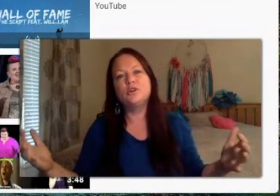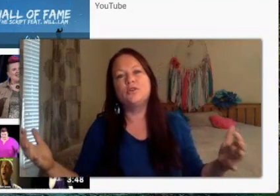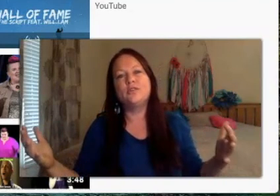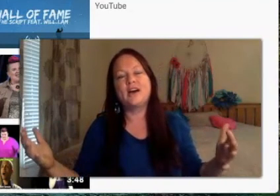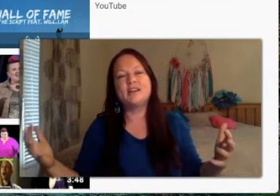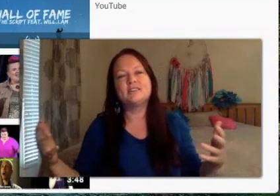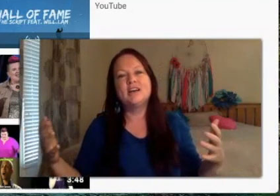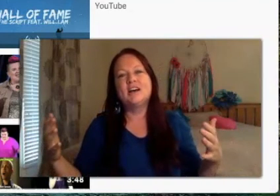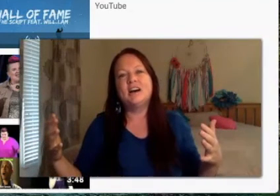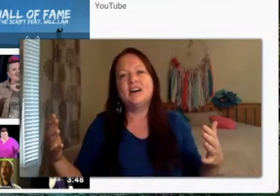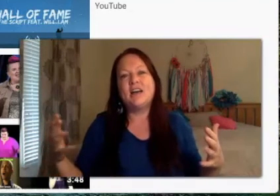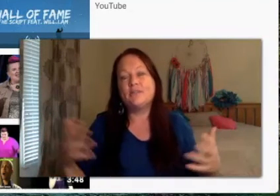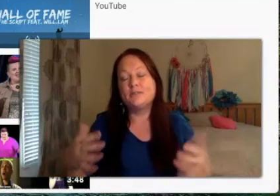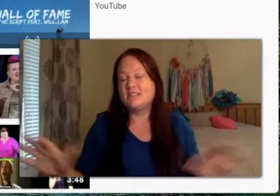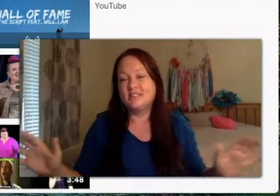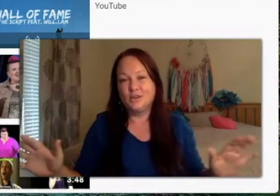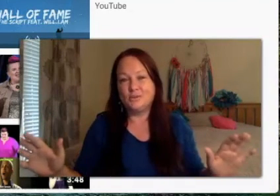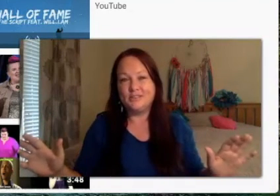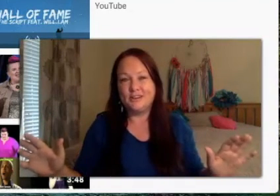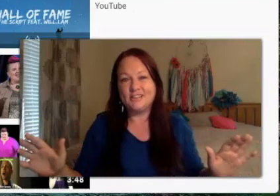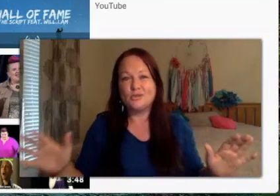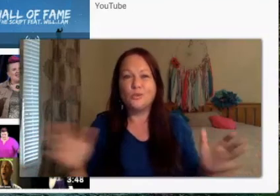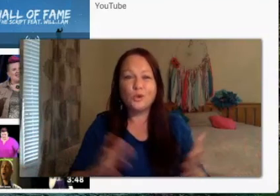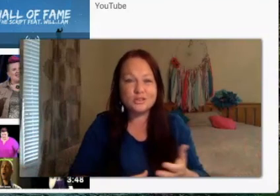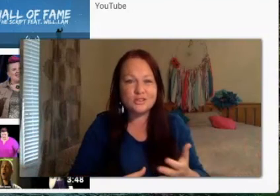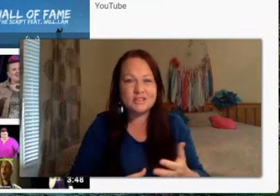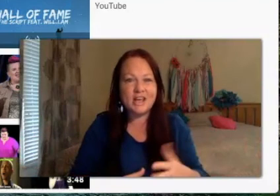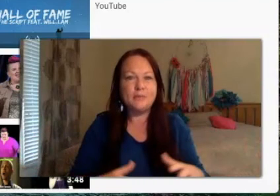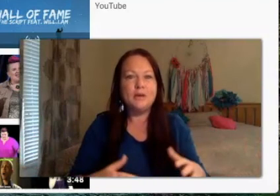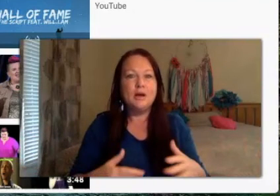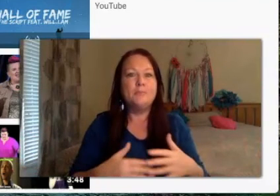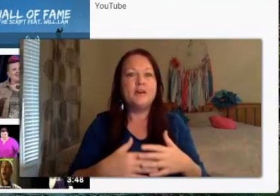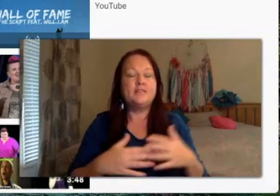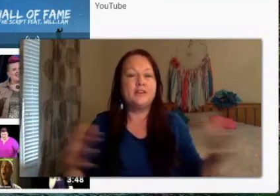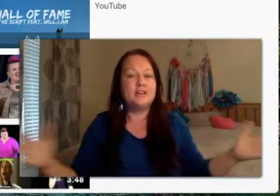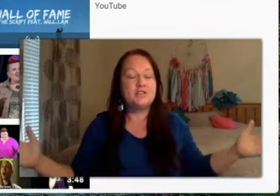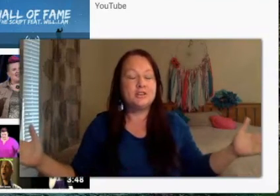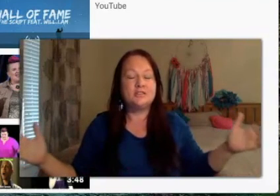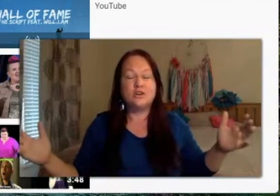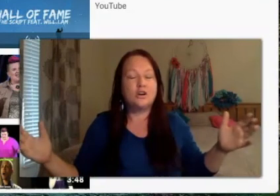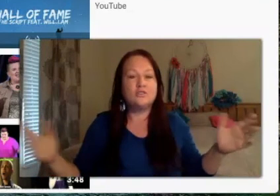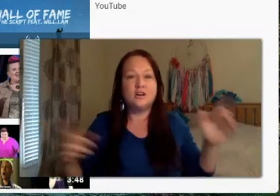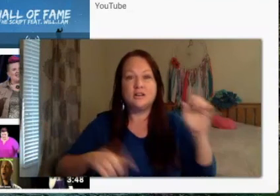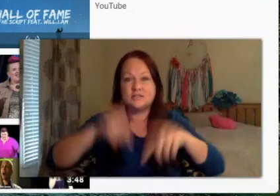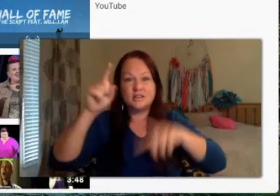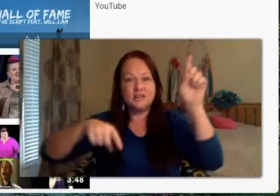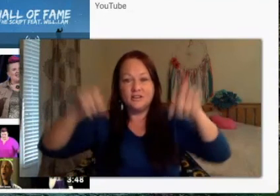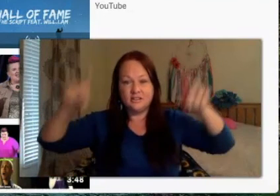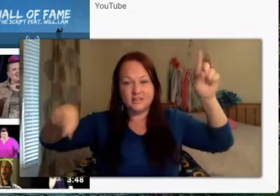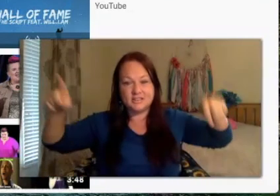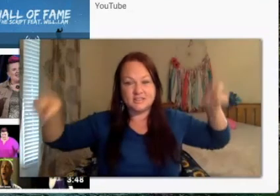you will know that everybody sings it a little bit different. So the words are the same, but the variations are